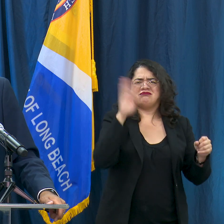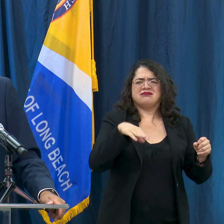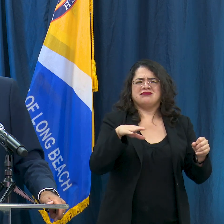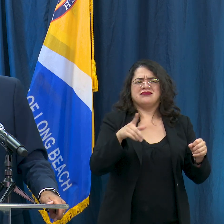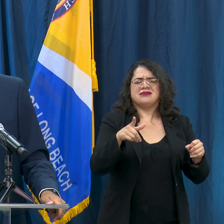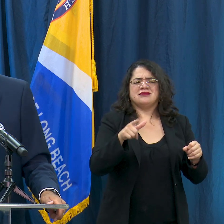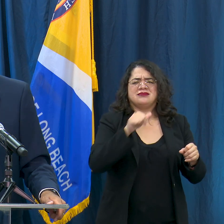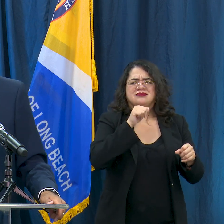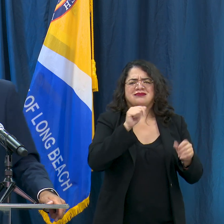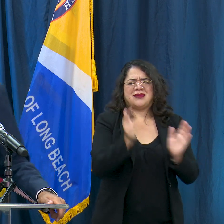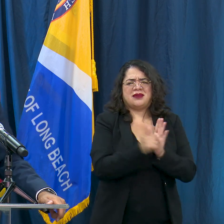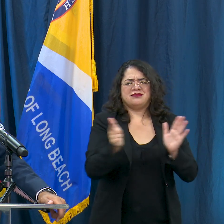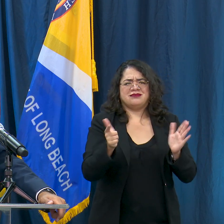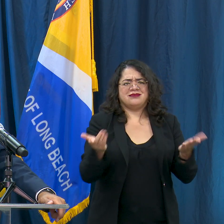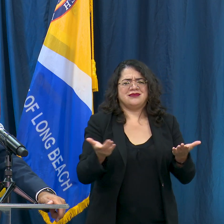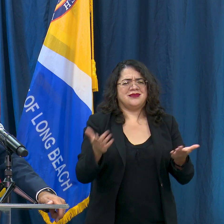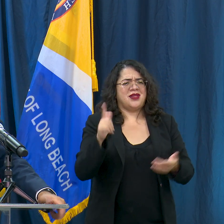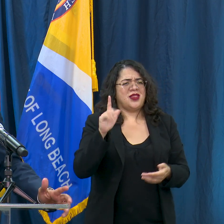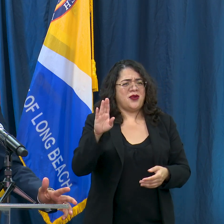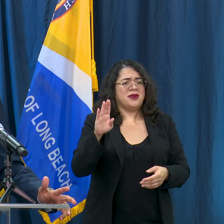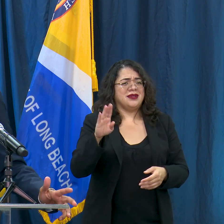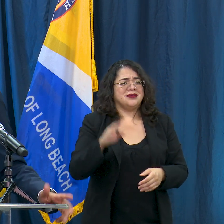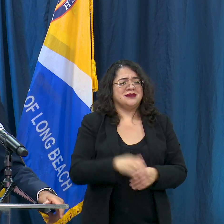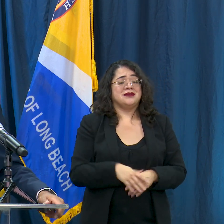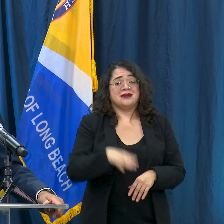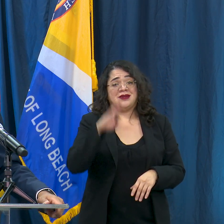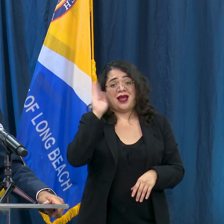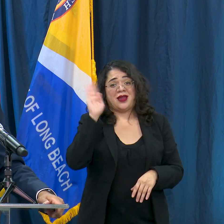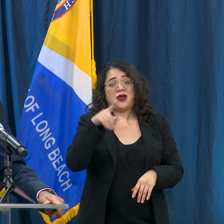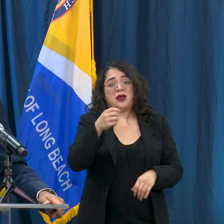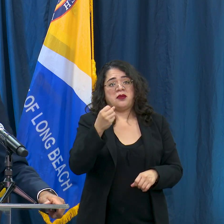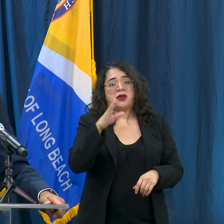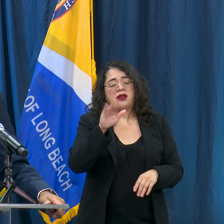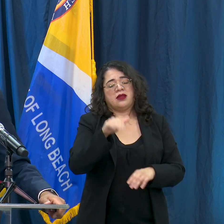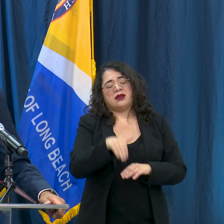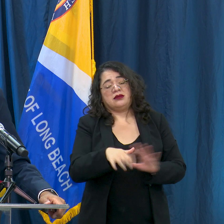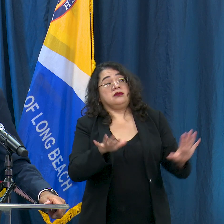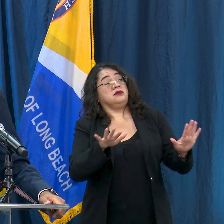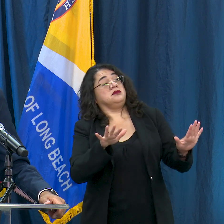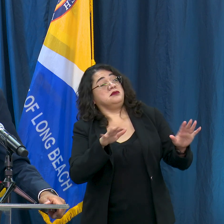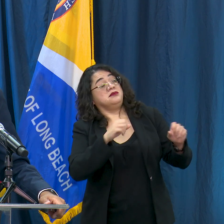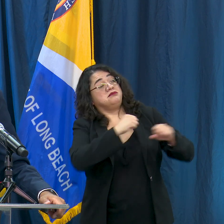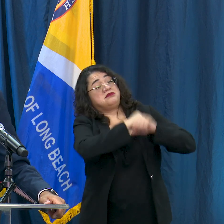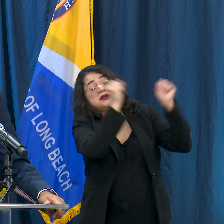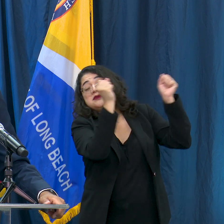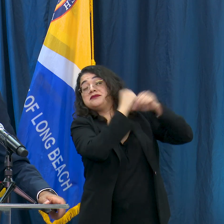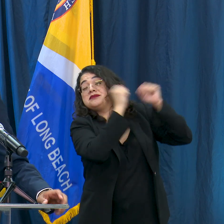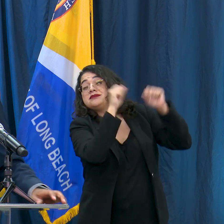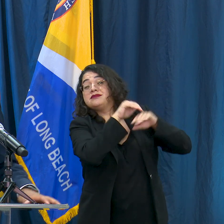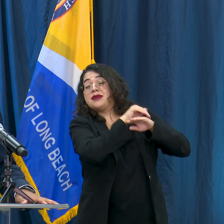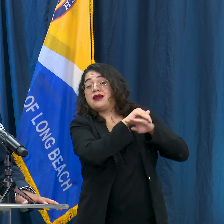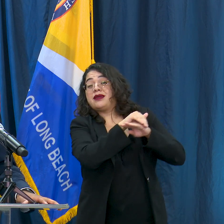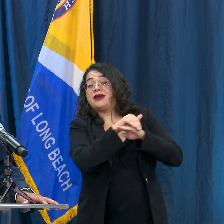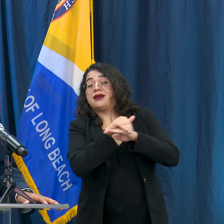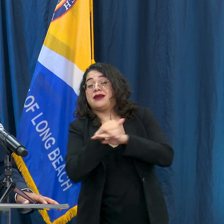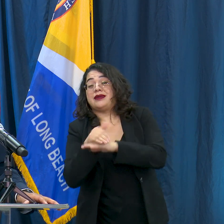that because, like many of you, I've been listening to fireworks go off every night in the